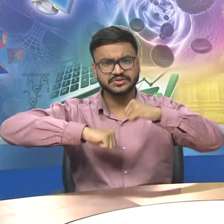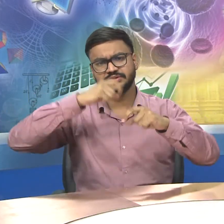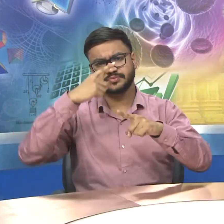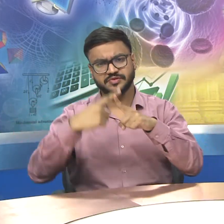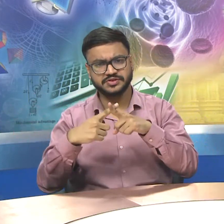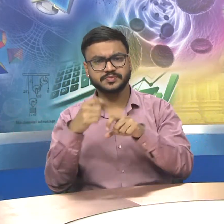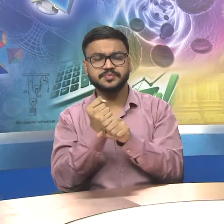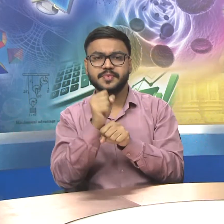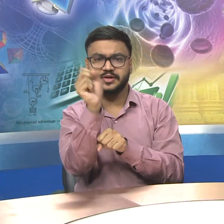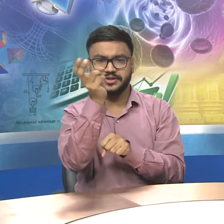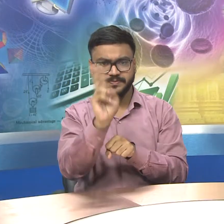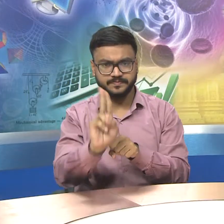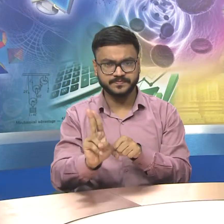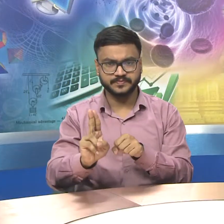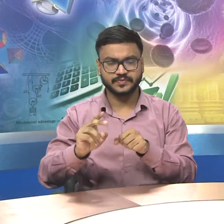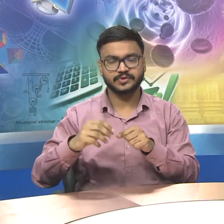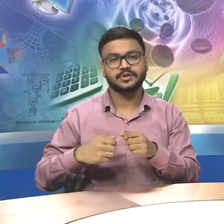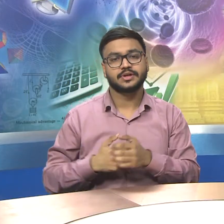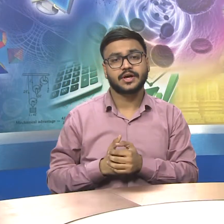Structure and Grammar of ISL.